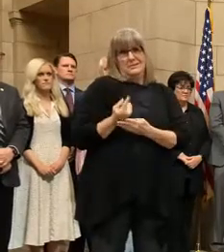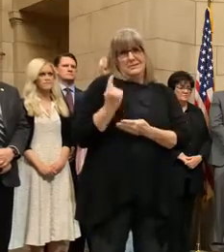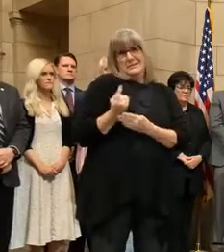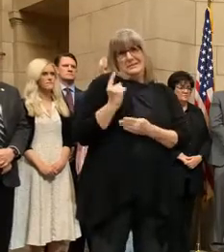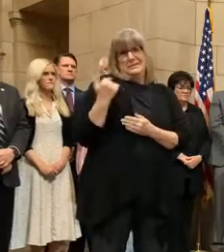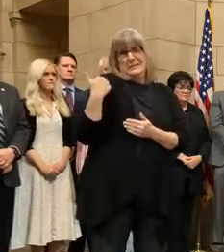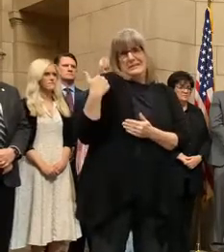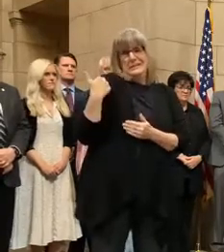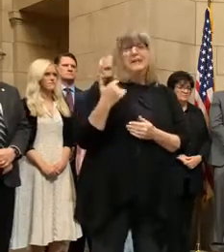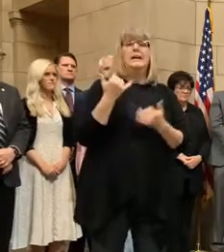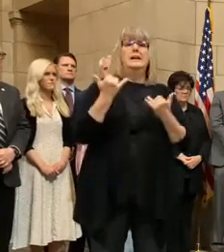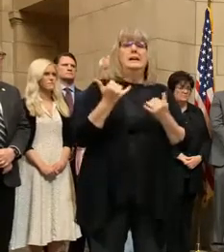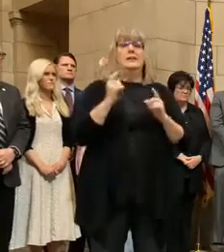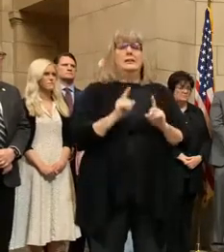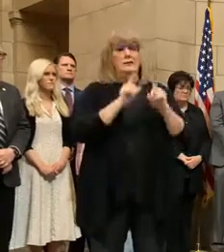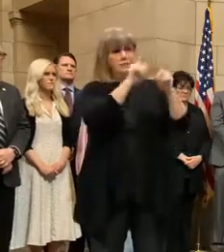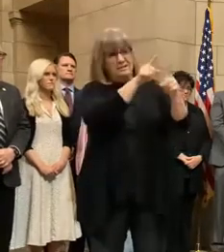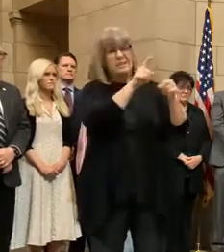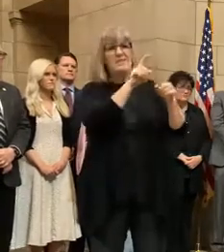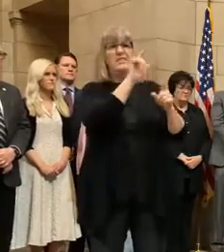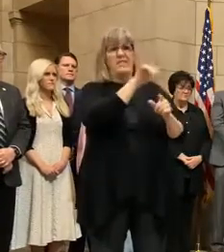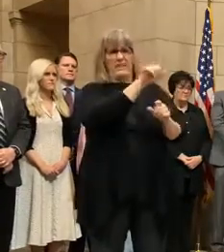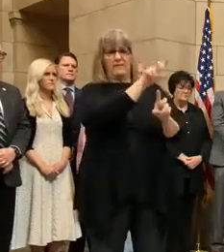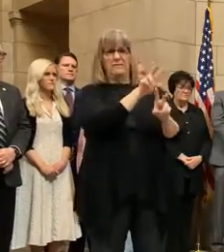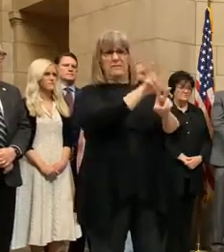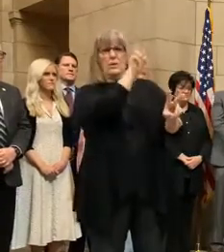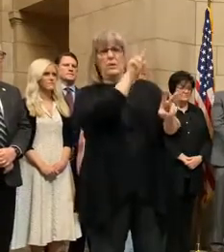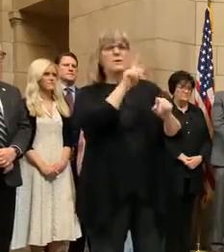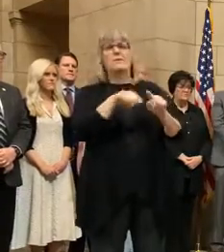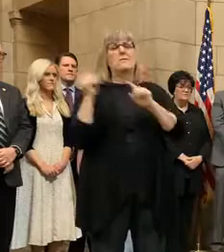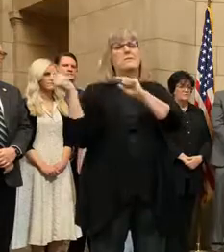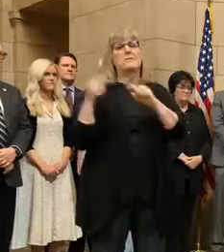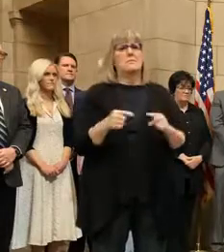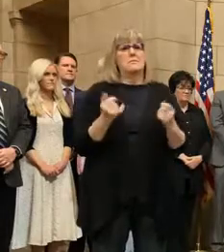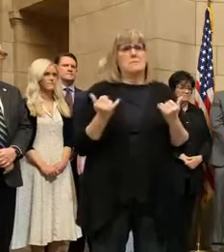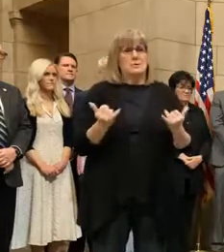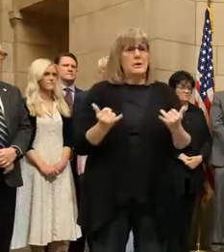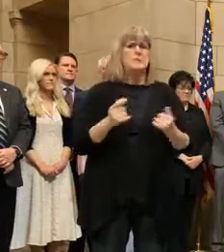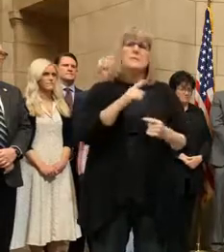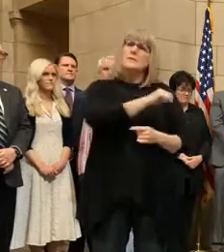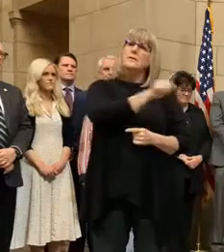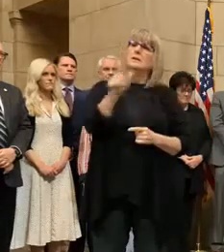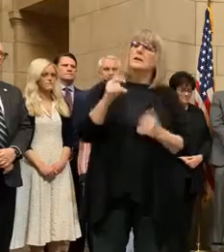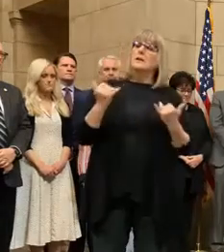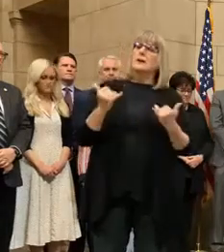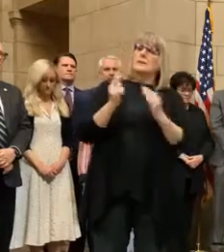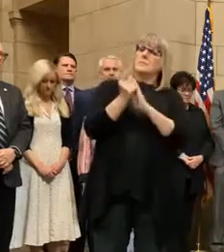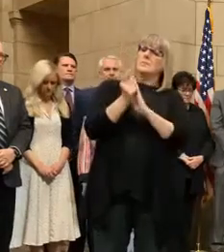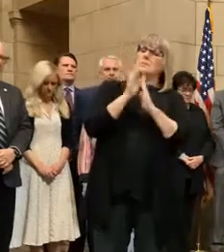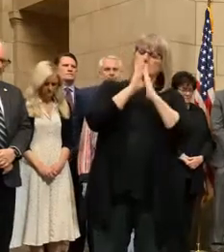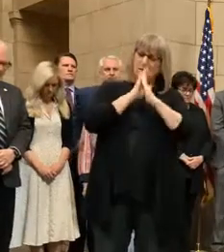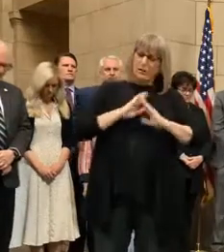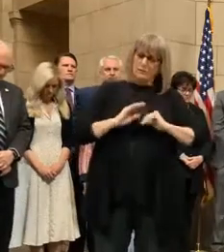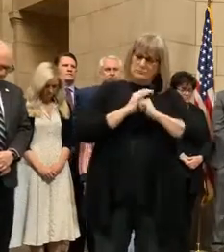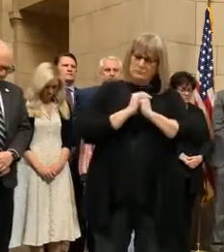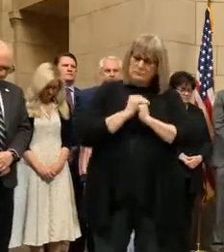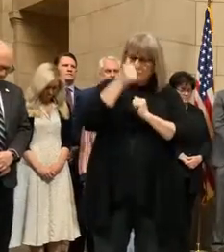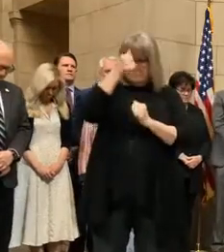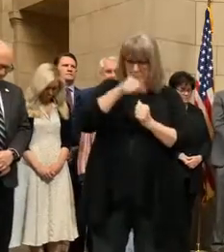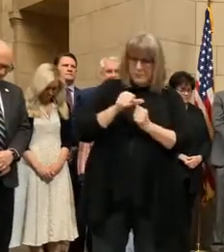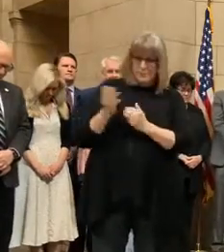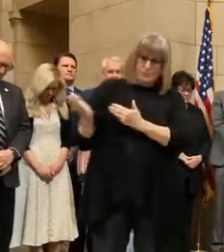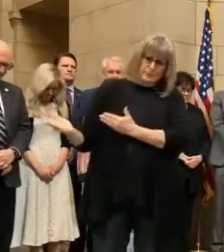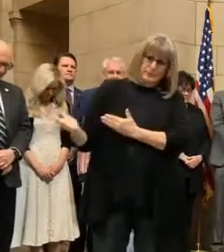and he is at Darren's funeral today, and so he can't be with us. And I'd like everybody to just take a moment of silence to remember Fire